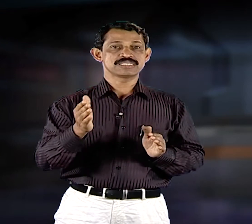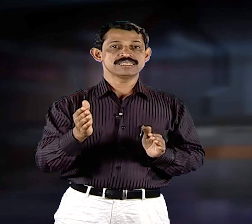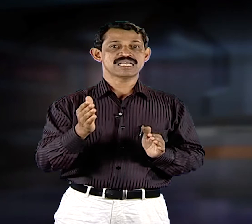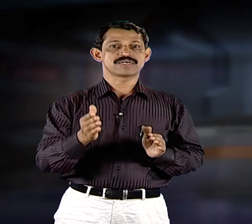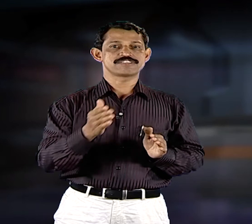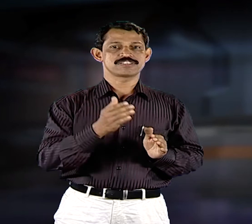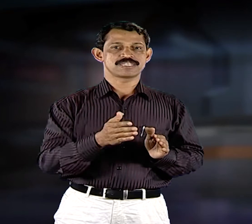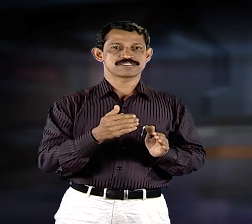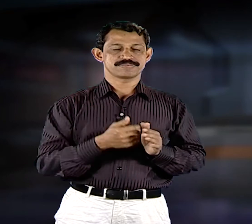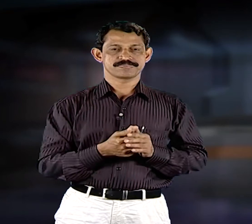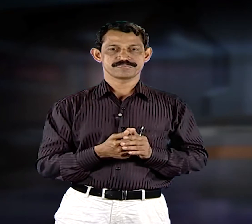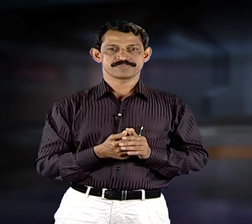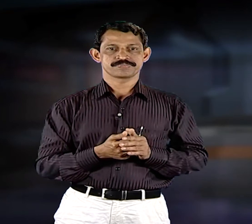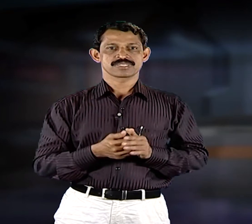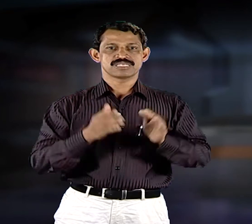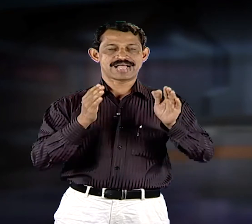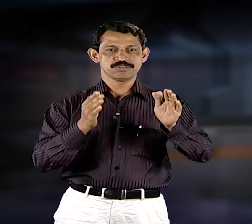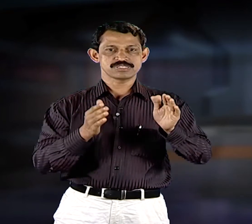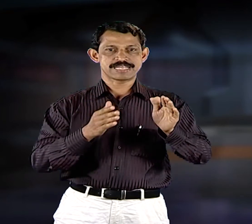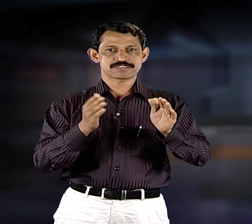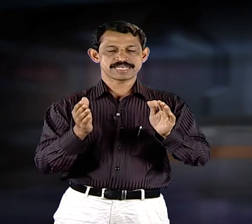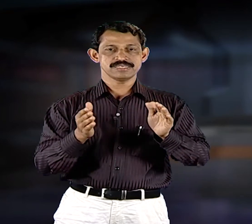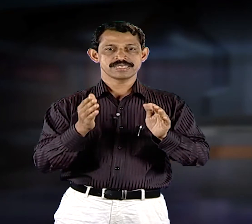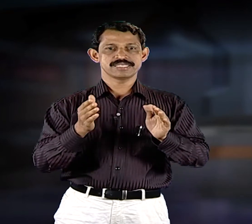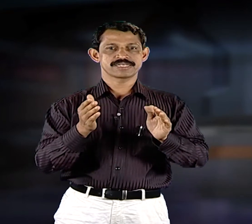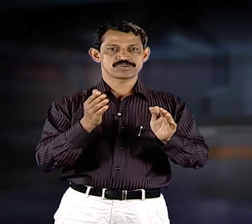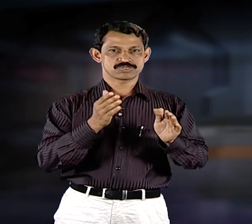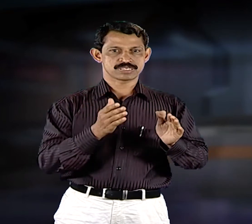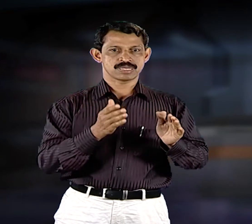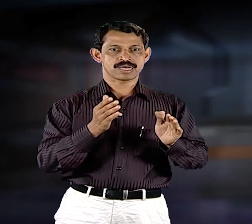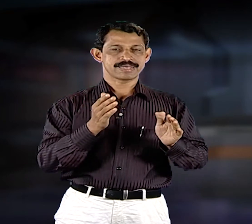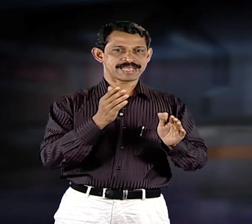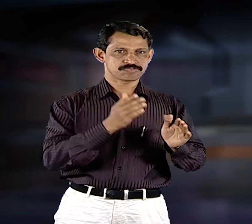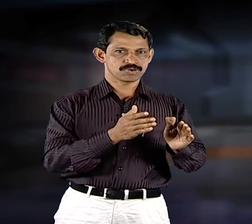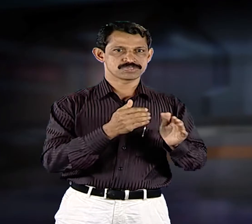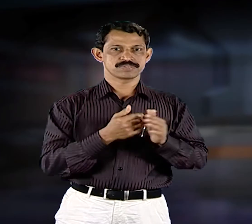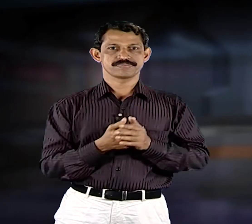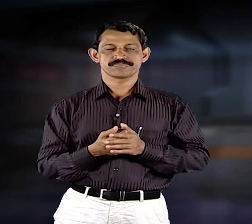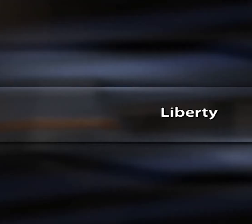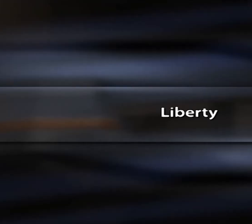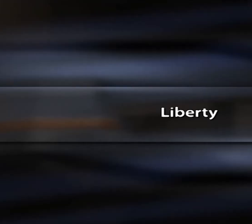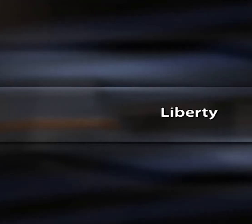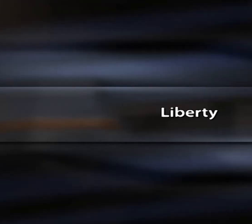fraternity among its citizens. The values enshrined in Indian Constitution are as follows.